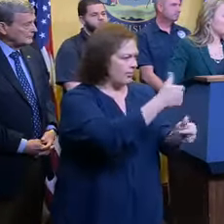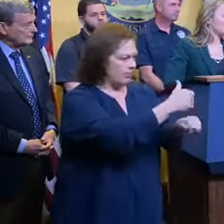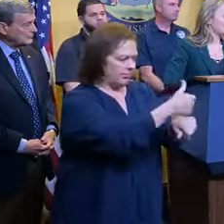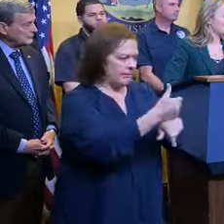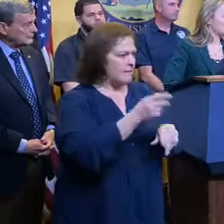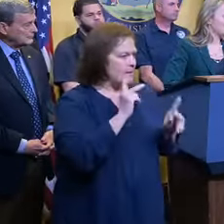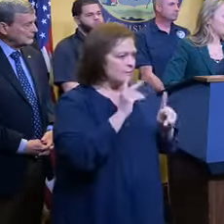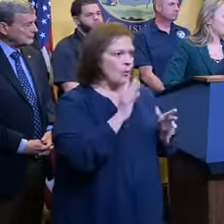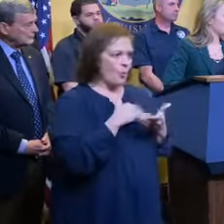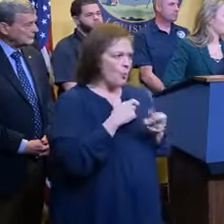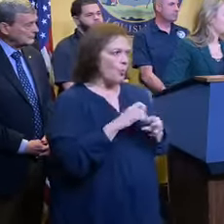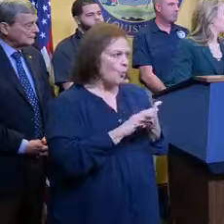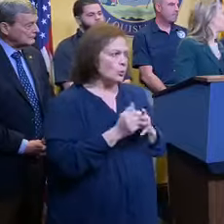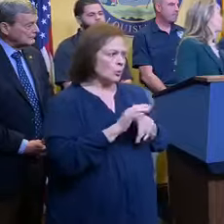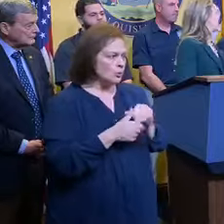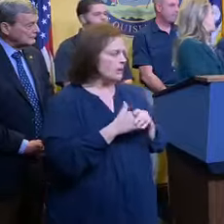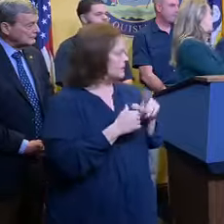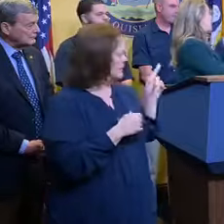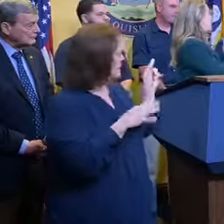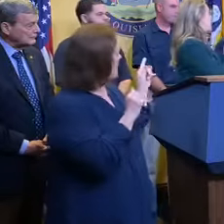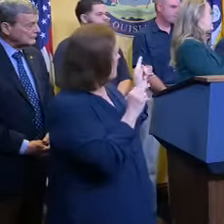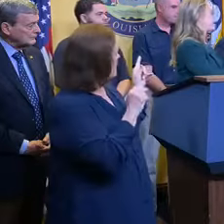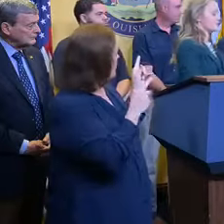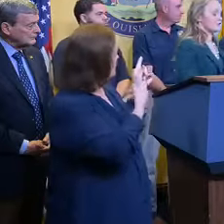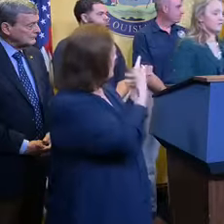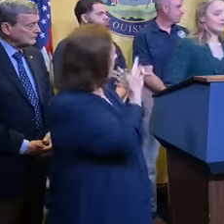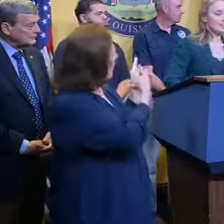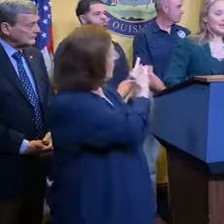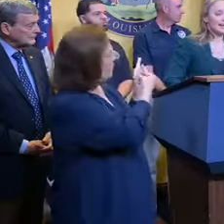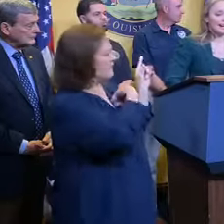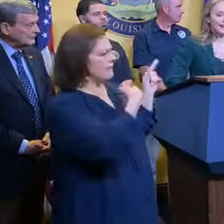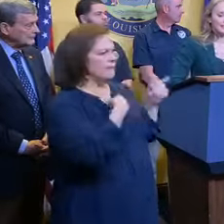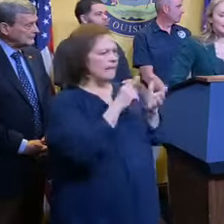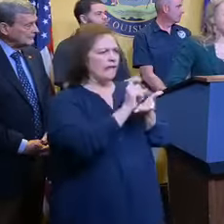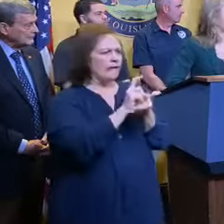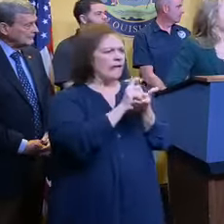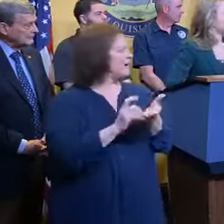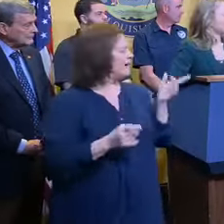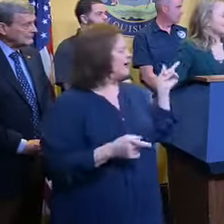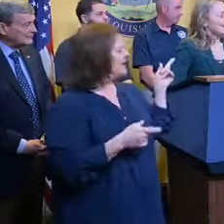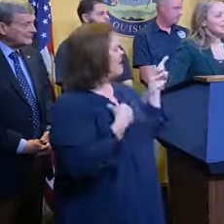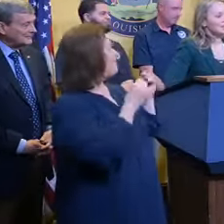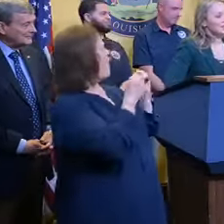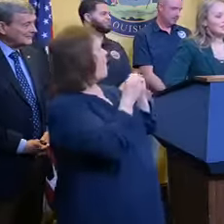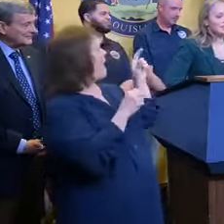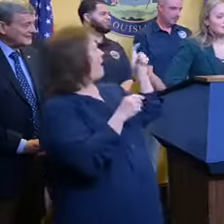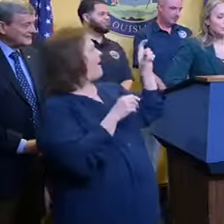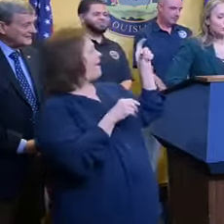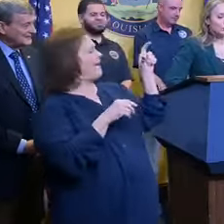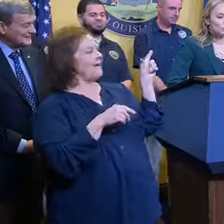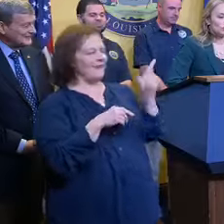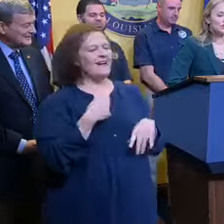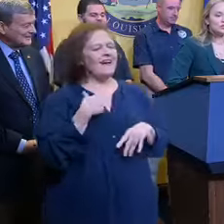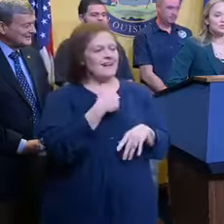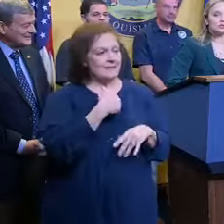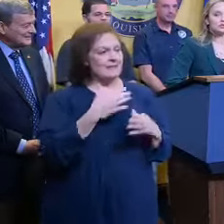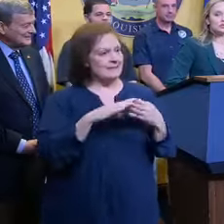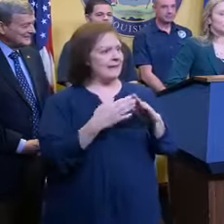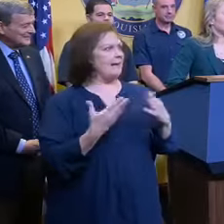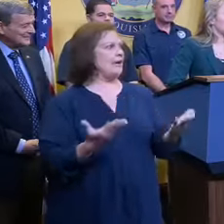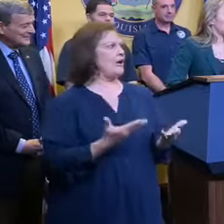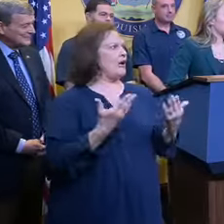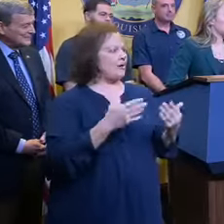about washing their hands. In fact, Councilmember Banks, thank you for the hand sanitizer that you just gave me. You need some more, huh? In a city where we are so